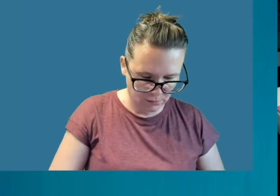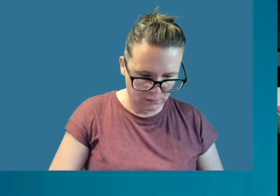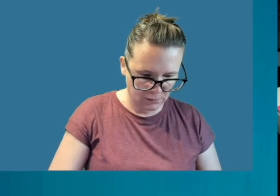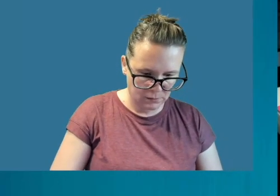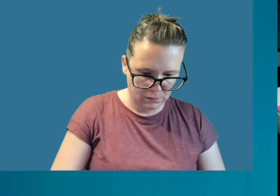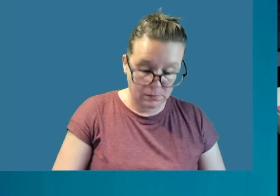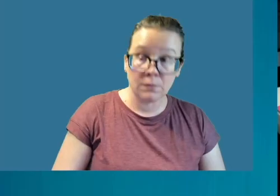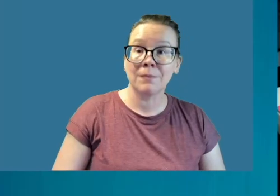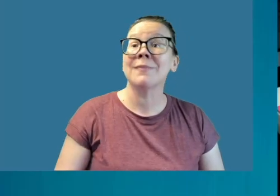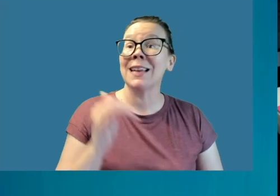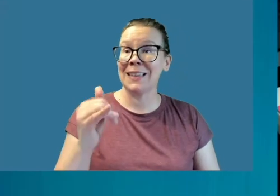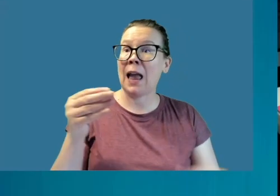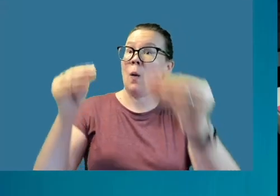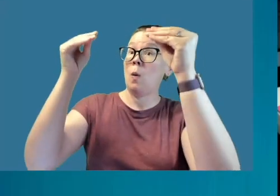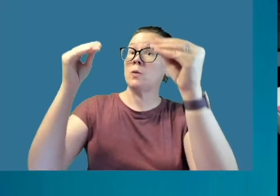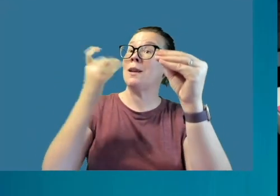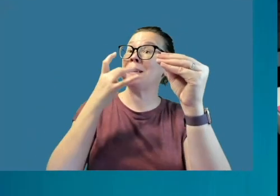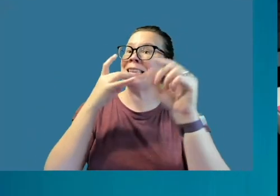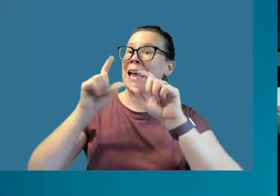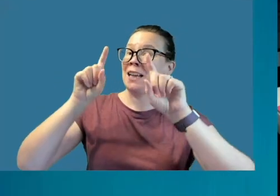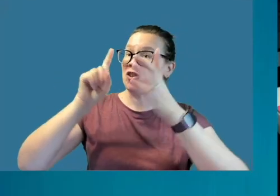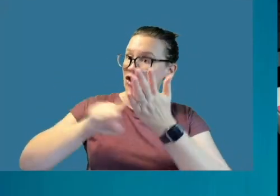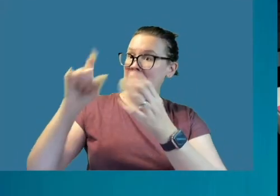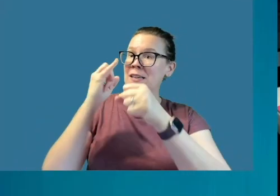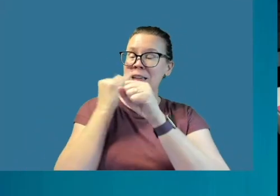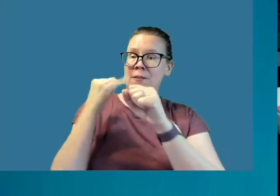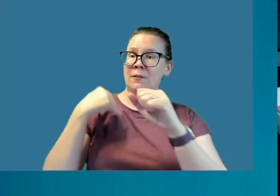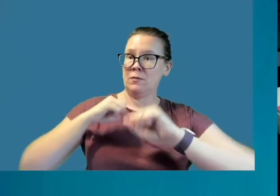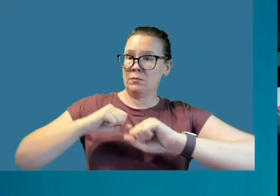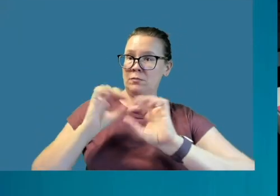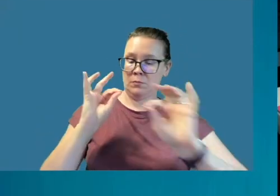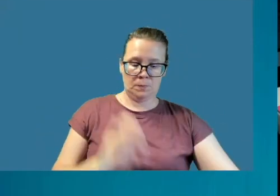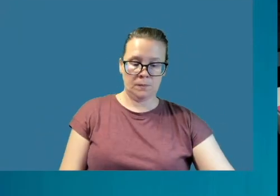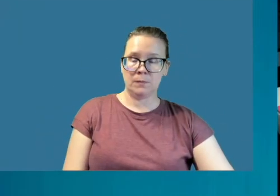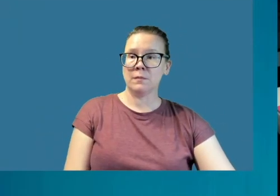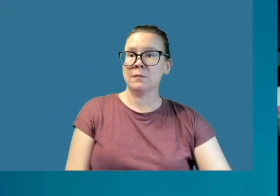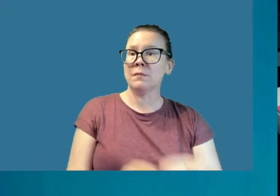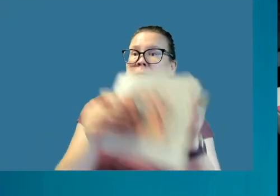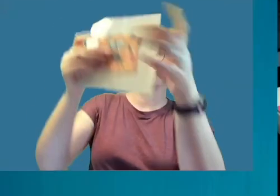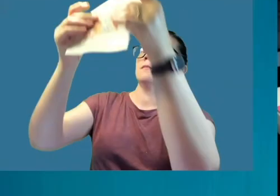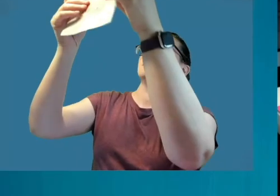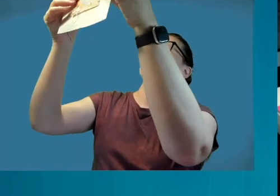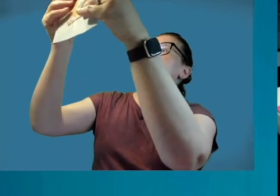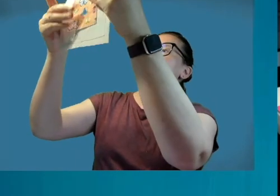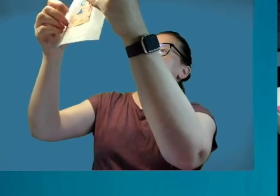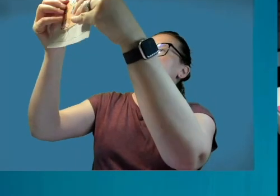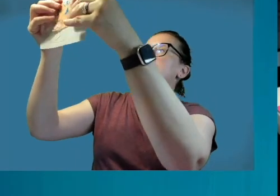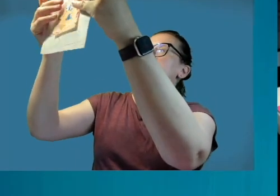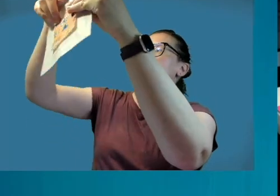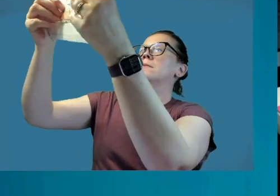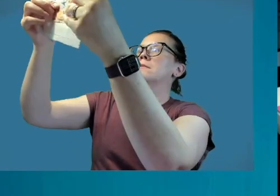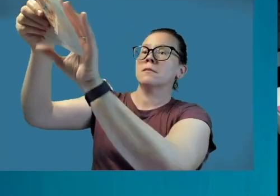Once you have it where you think it needs to be, hold it up to the light and just double check to make sure that there's enough space all the way around for the